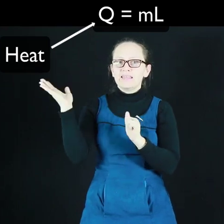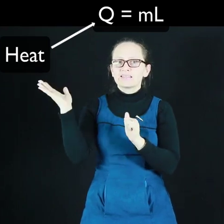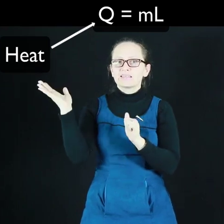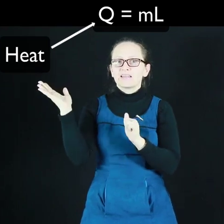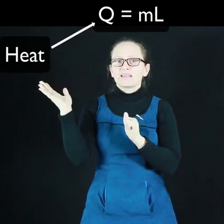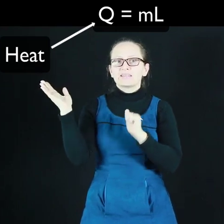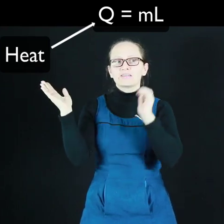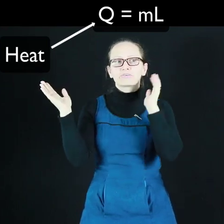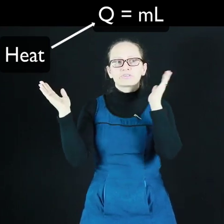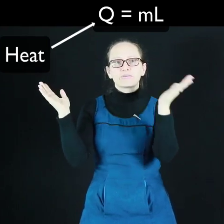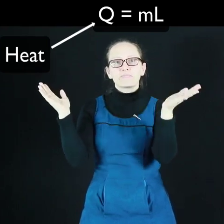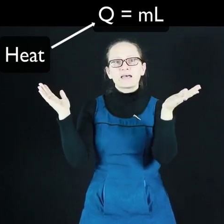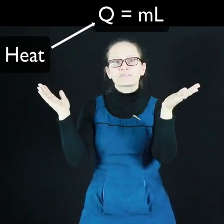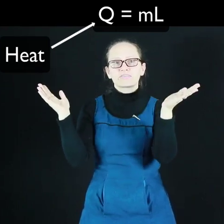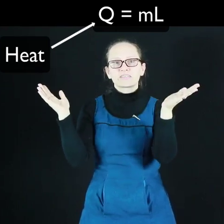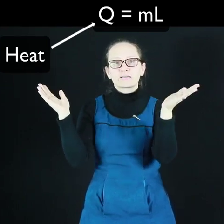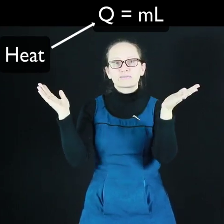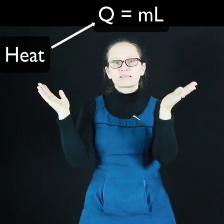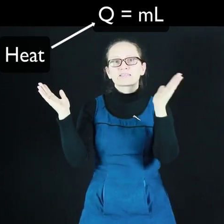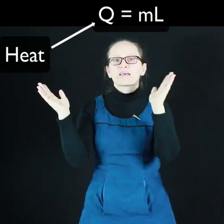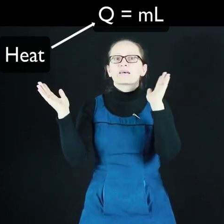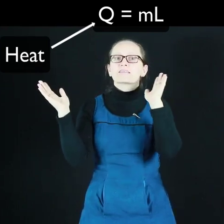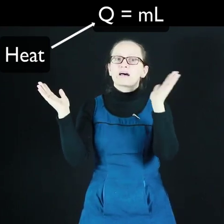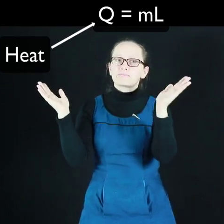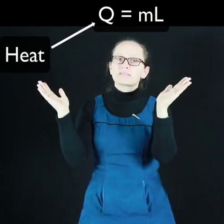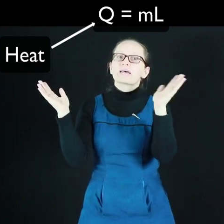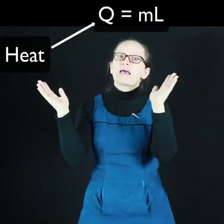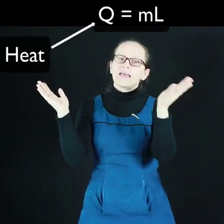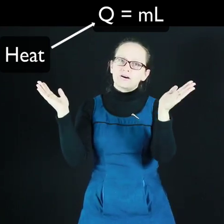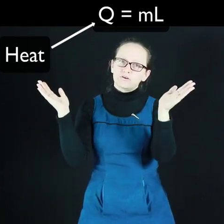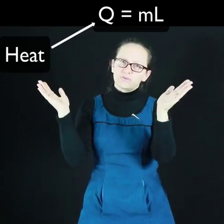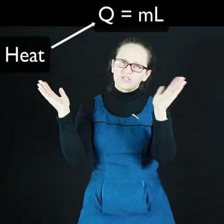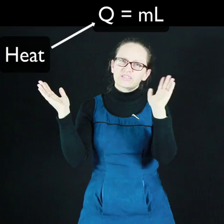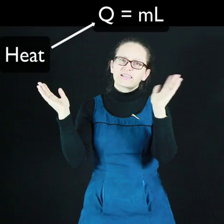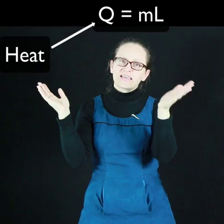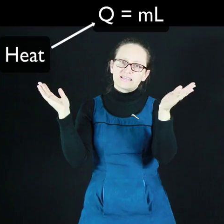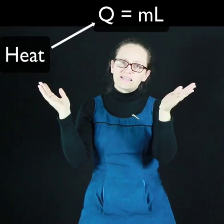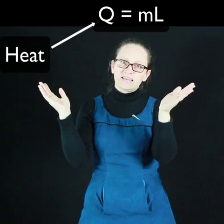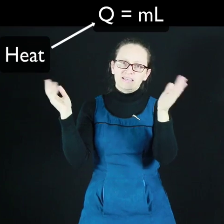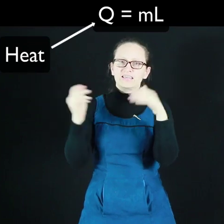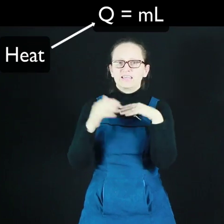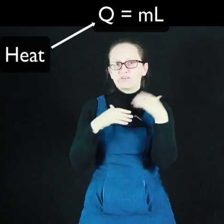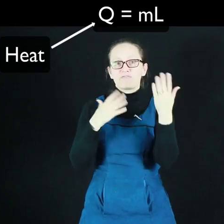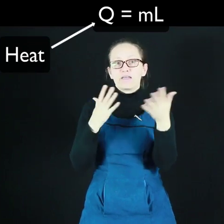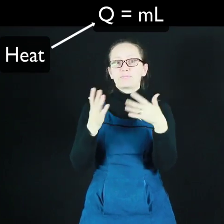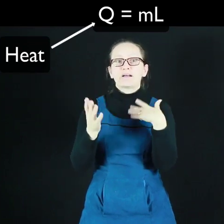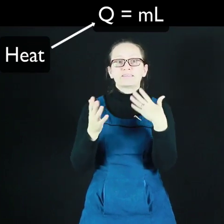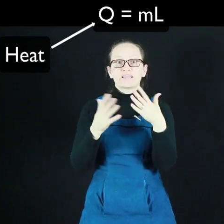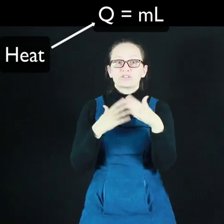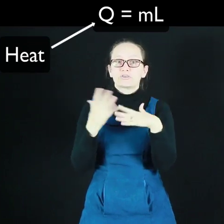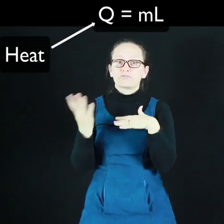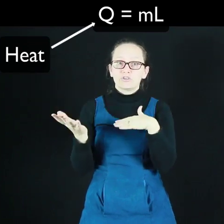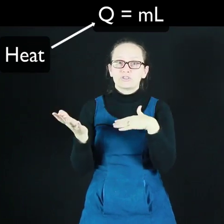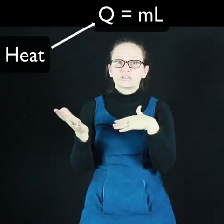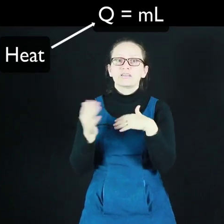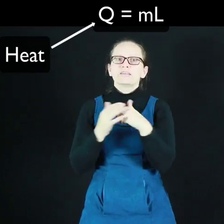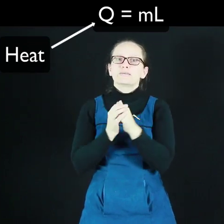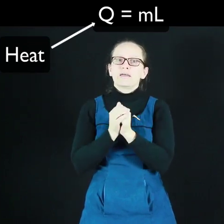heat is equal to the mass of the substance times L, which is the latent heat, either of vaporization or fusion,